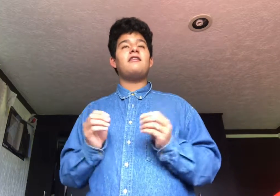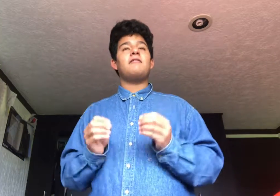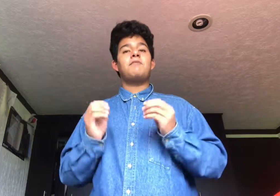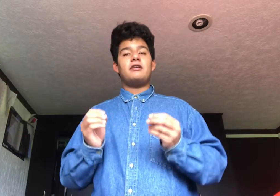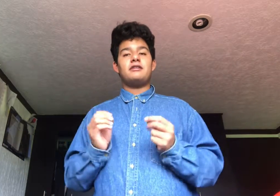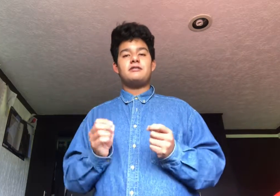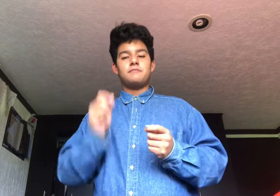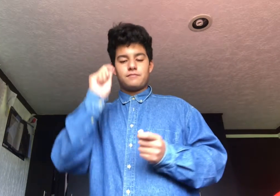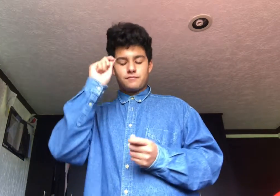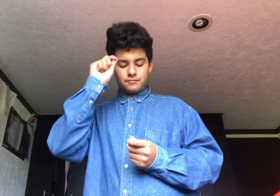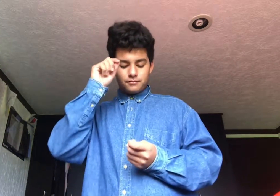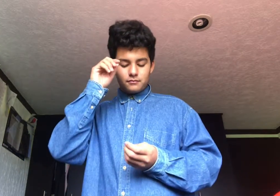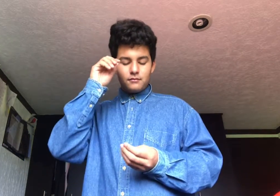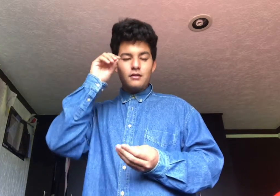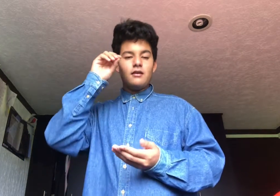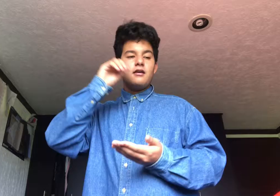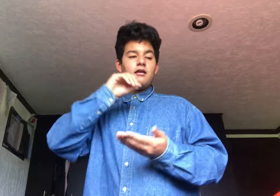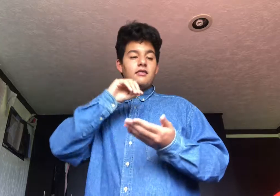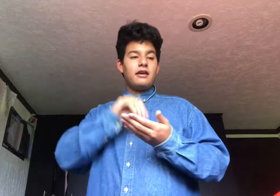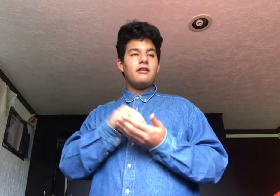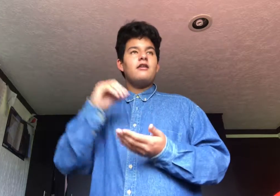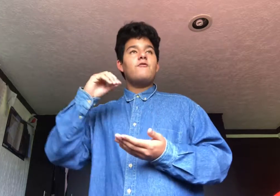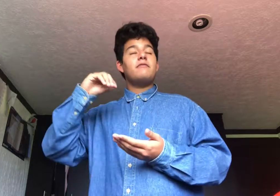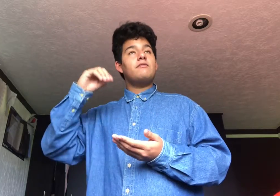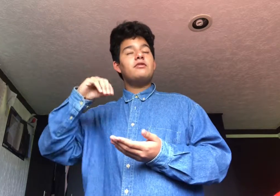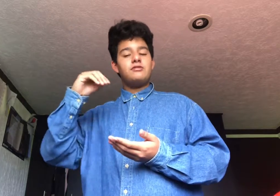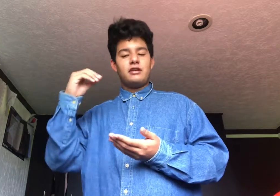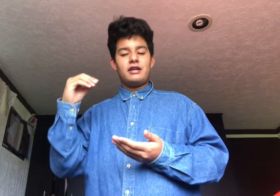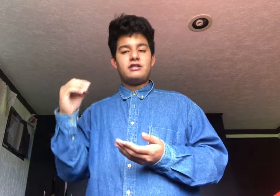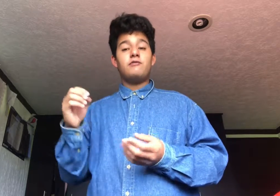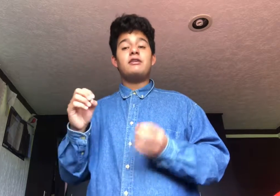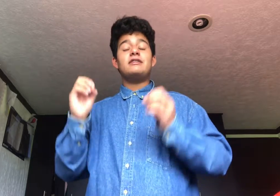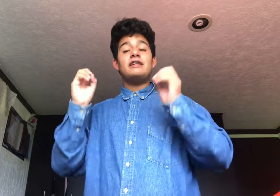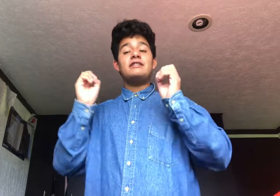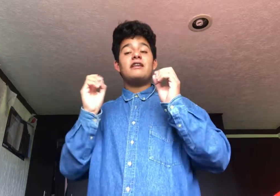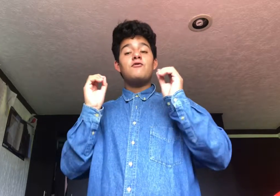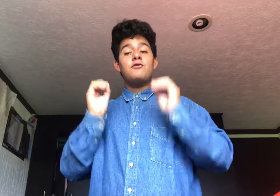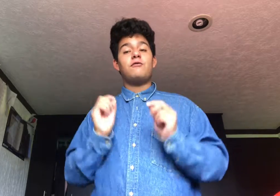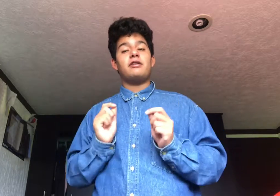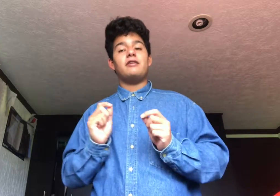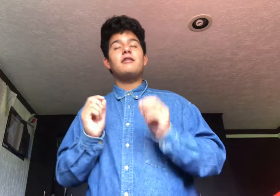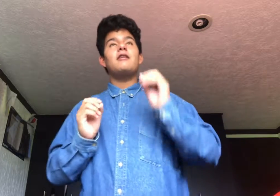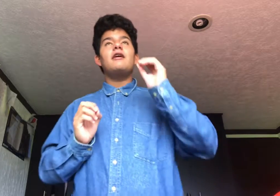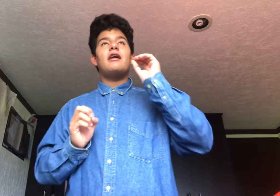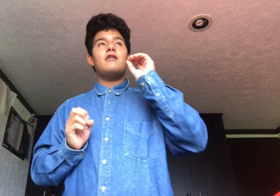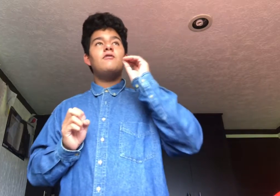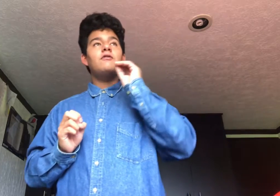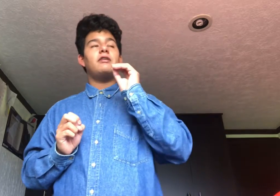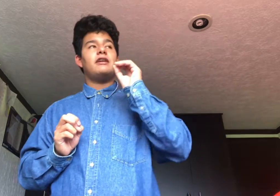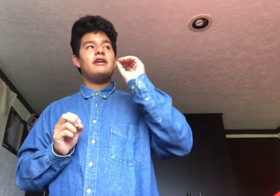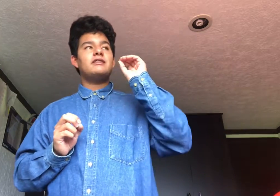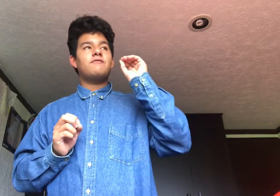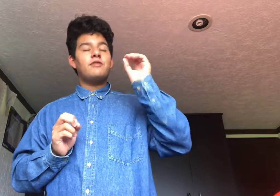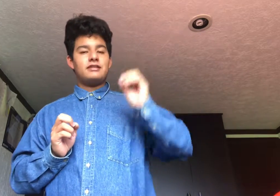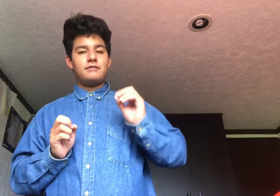synthetic bodies. Then we move to the next gender. It's an Ukraine. An Ukraine, it's for example,